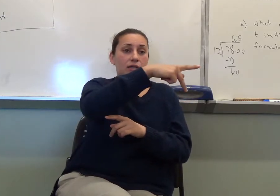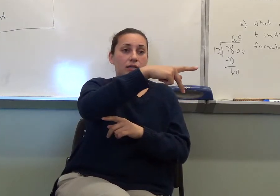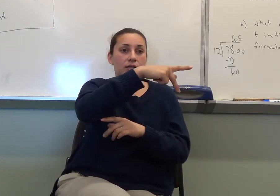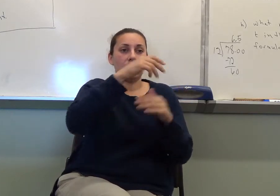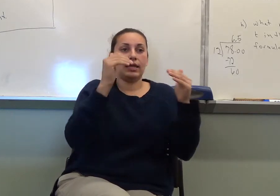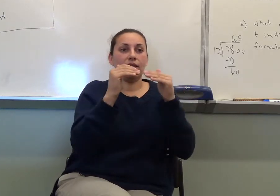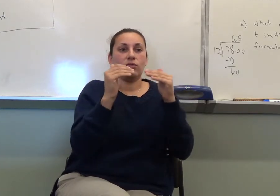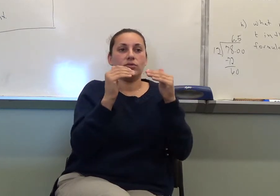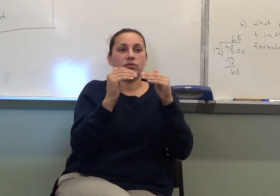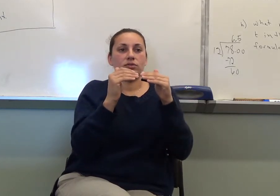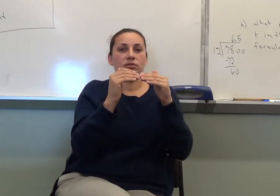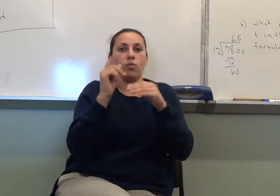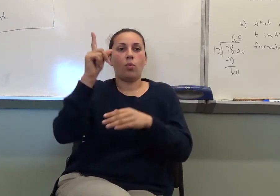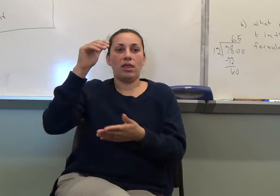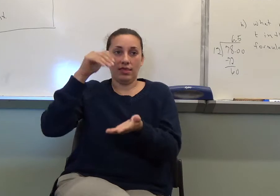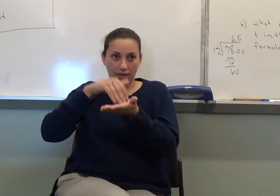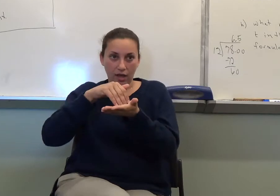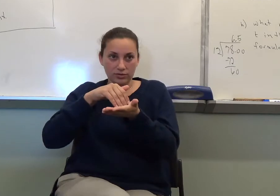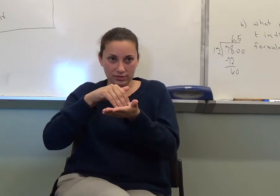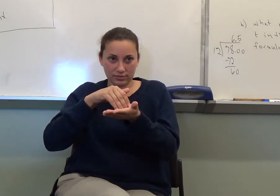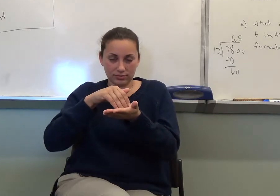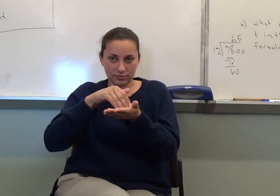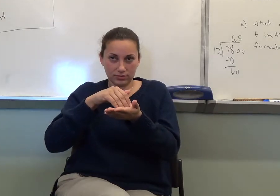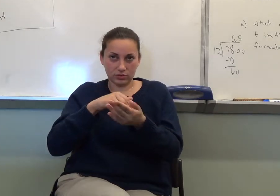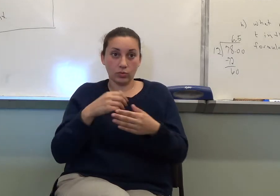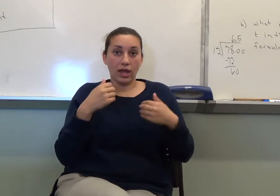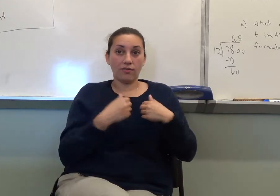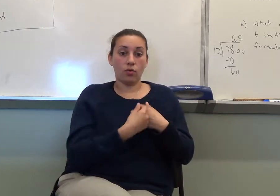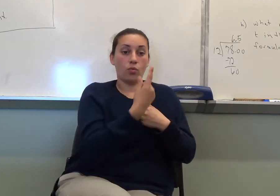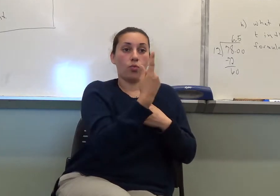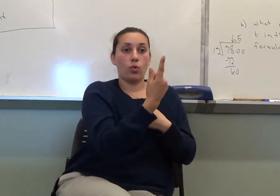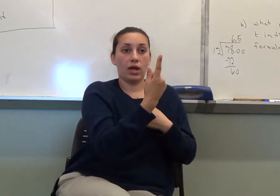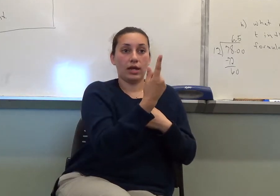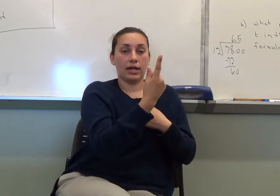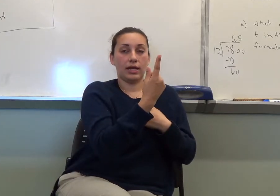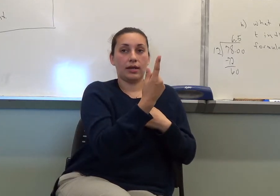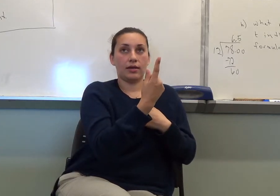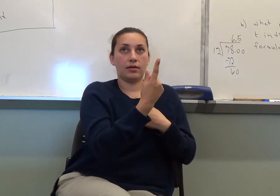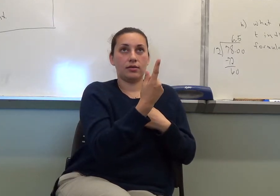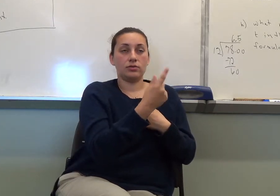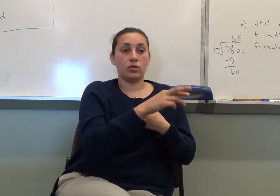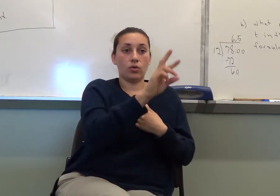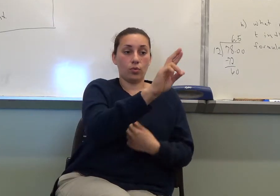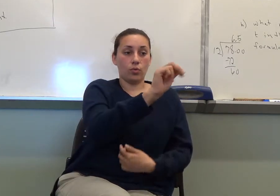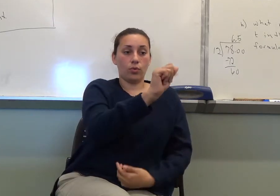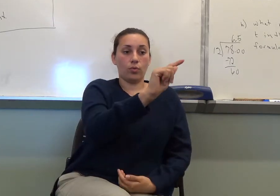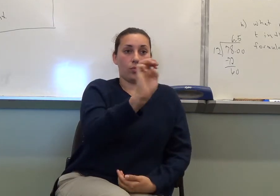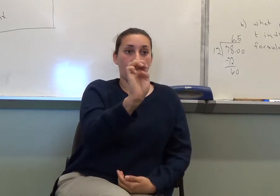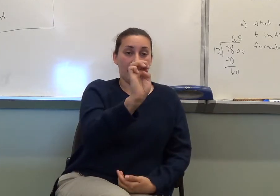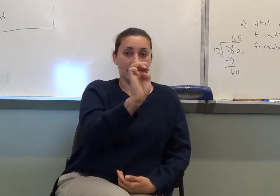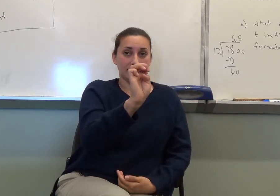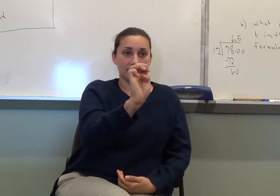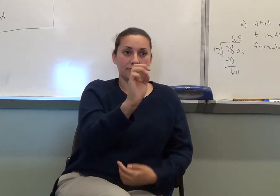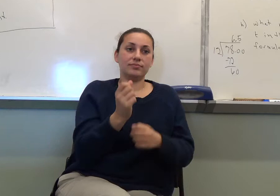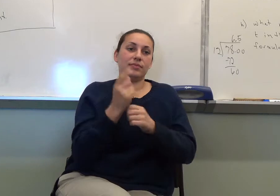1,000. And then we have 1 plus, now the rate is the annual interest rate. That's going to go in there as